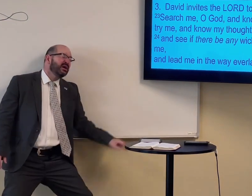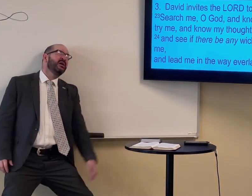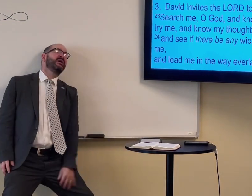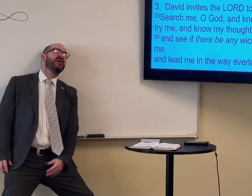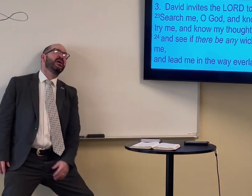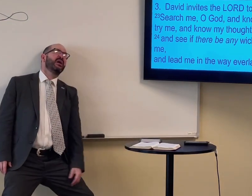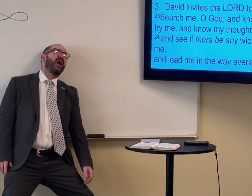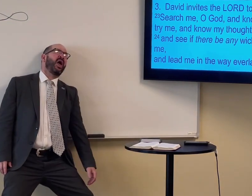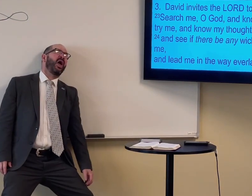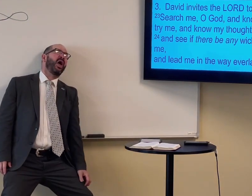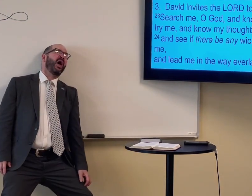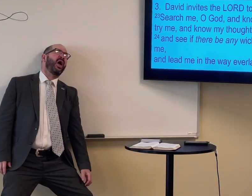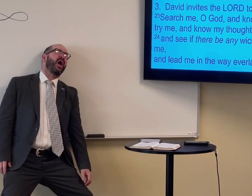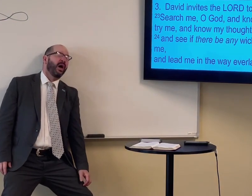And you lean against the wall and